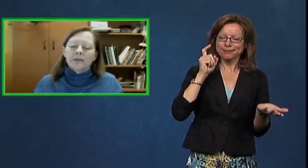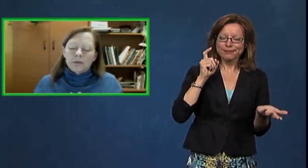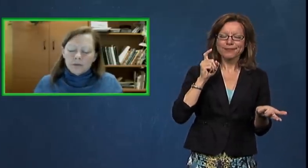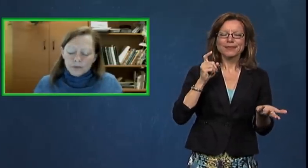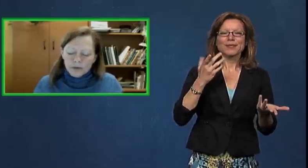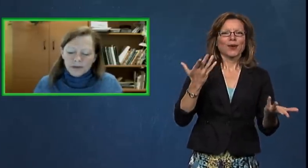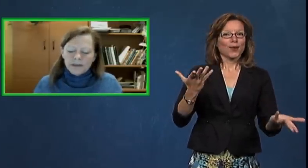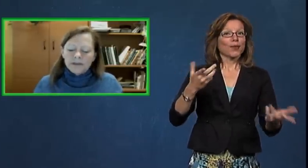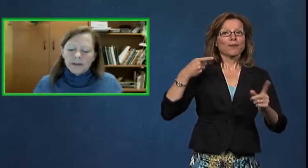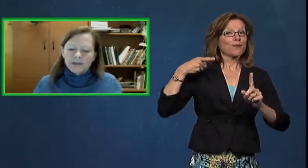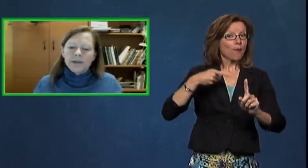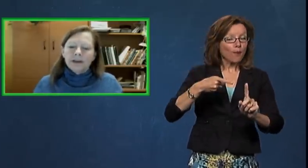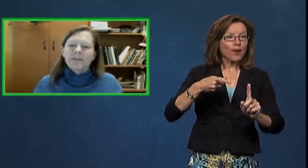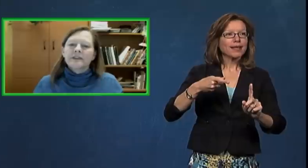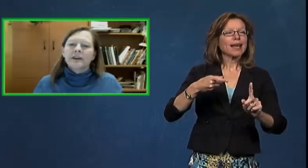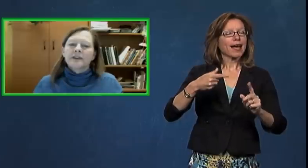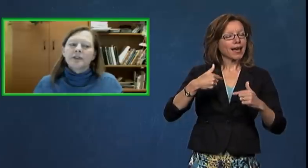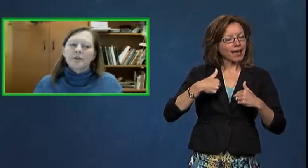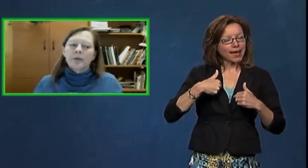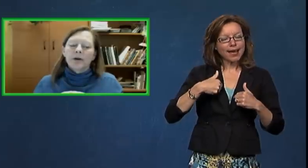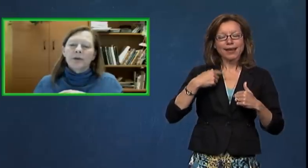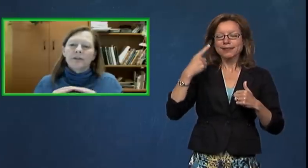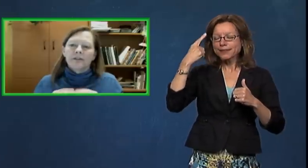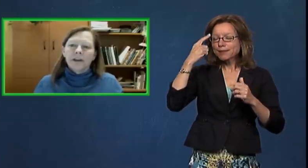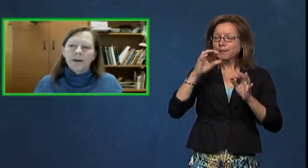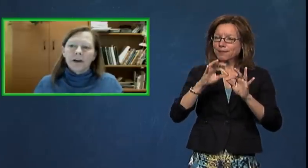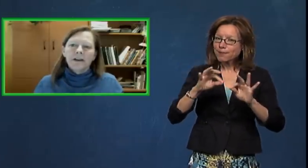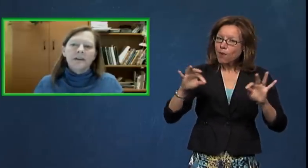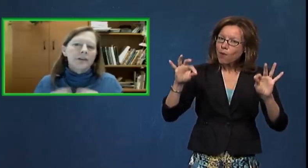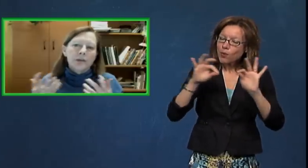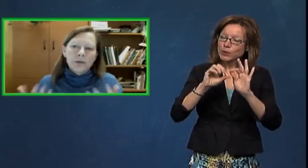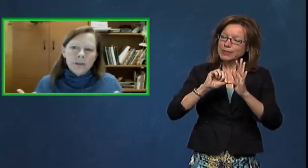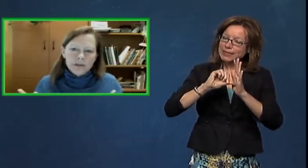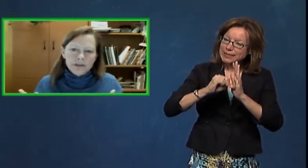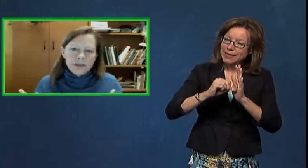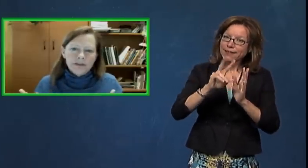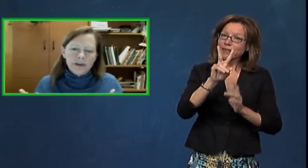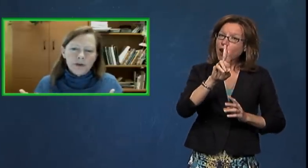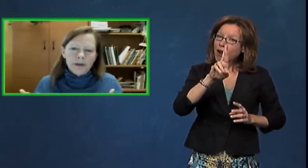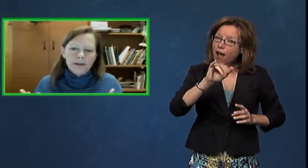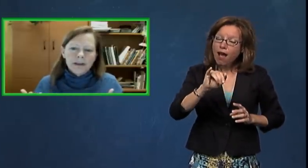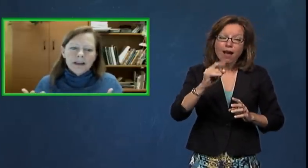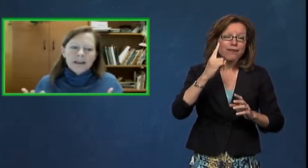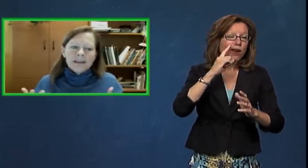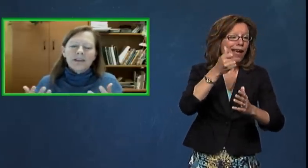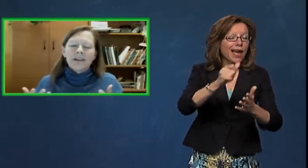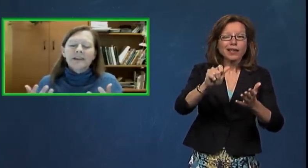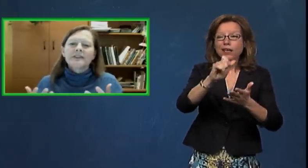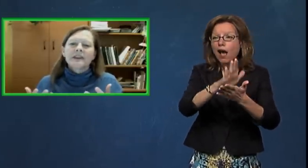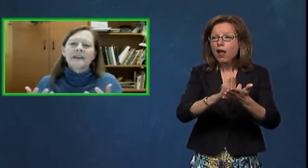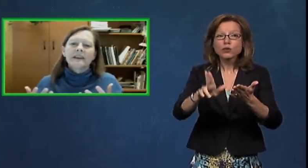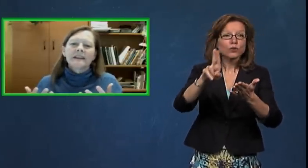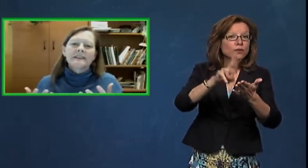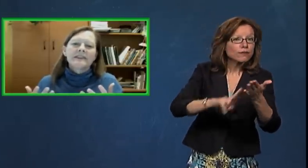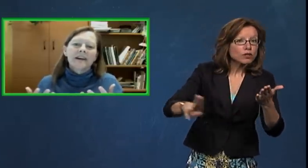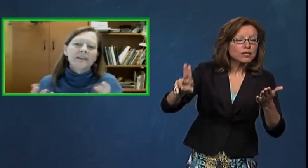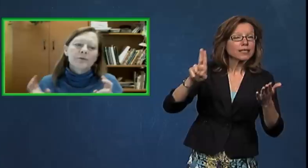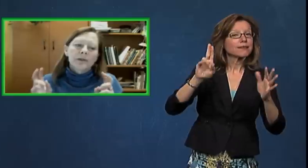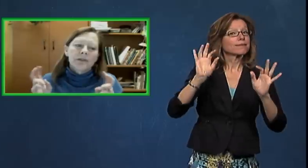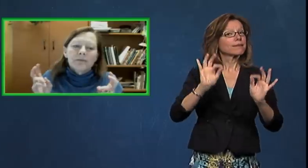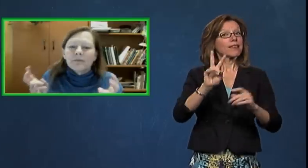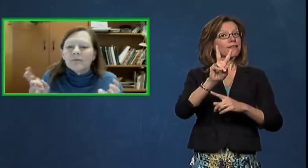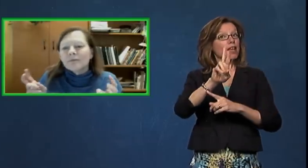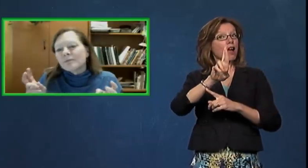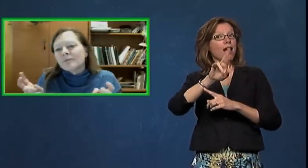I really like to emphasize about VRI in a university environment is I like to say that it's not